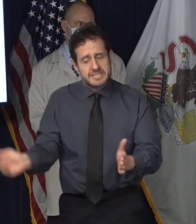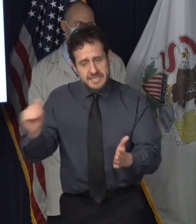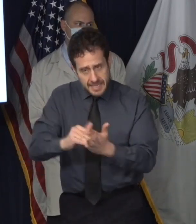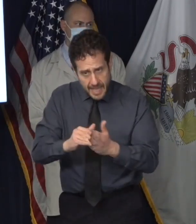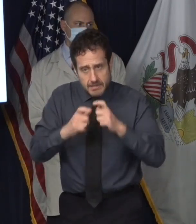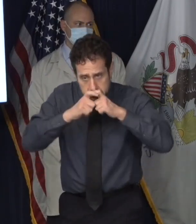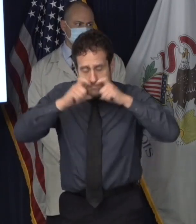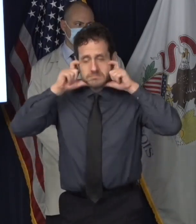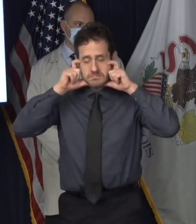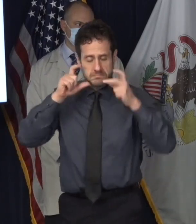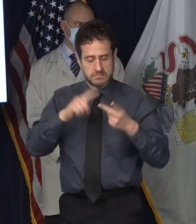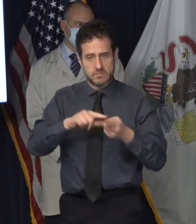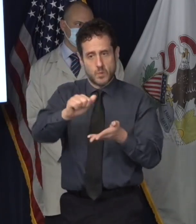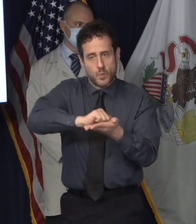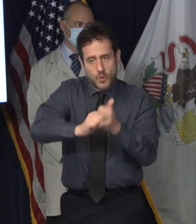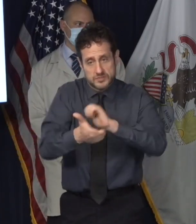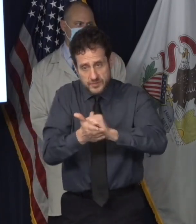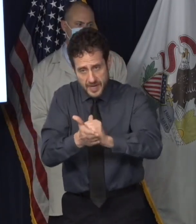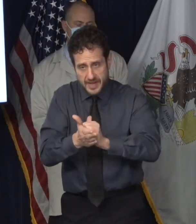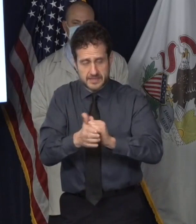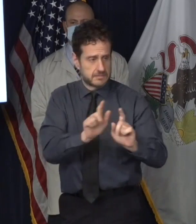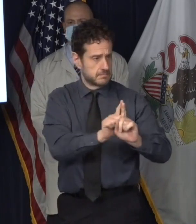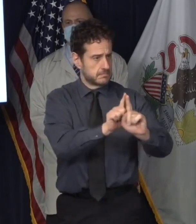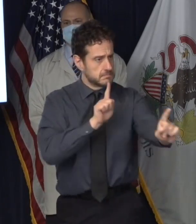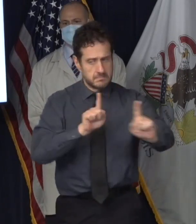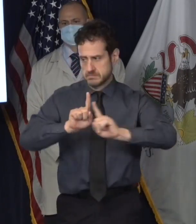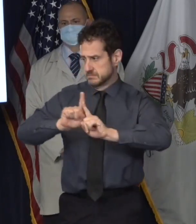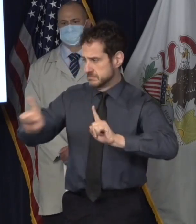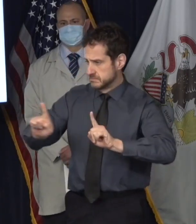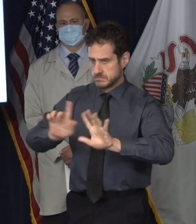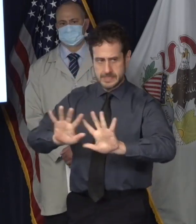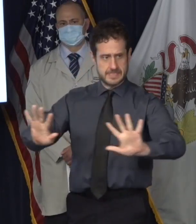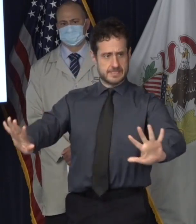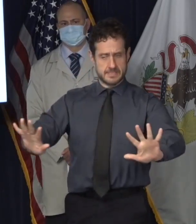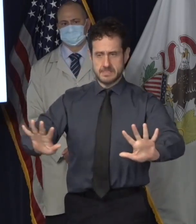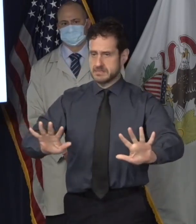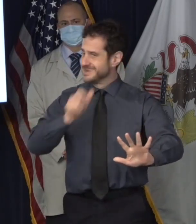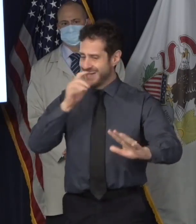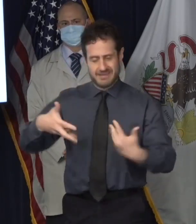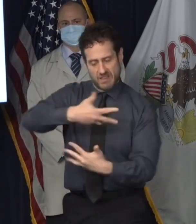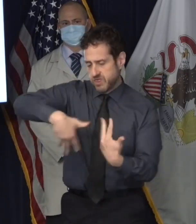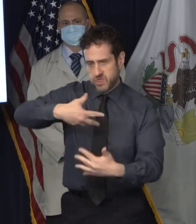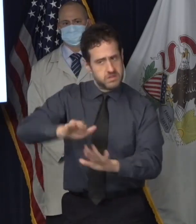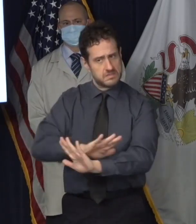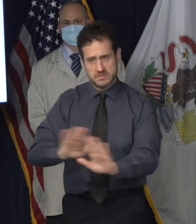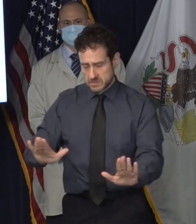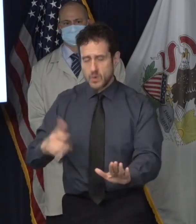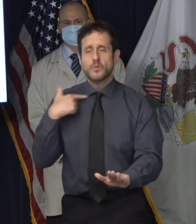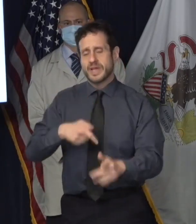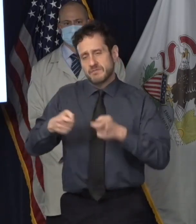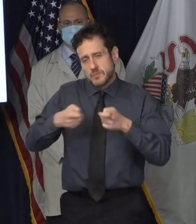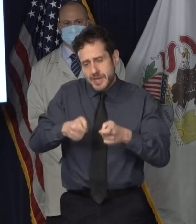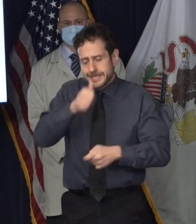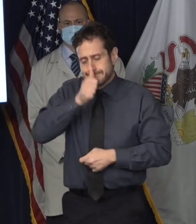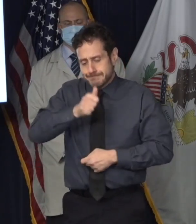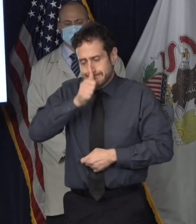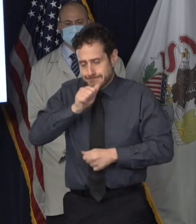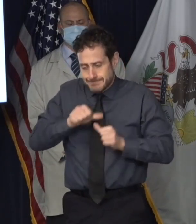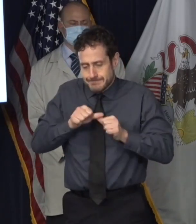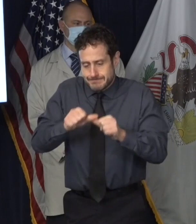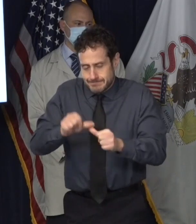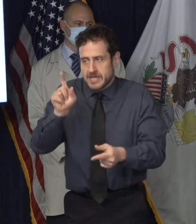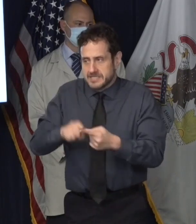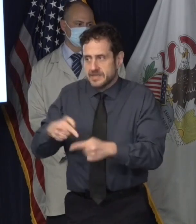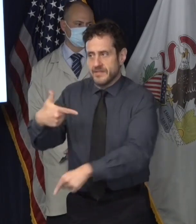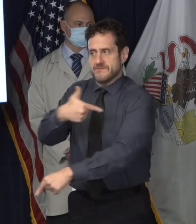your hands, keep your distance. We have to manage through this until the effective treatments and vaccines are fully